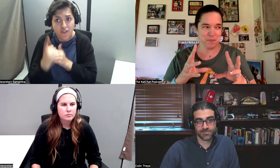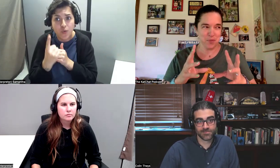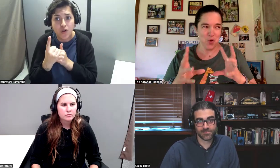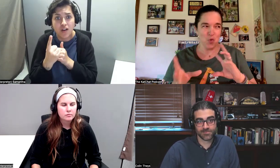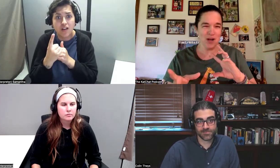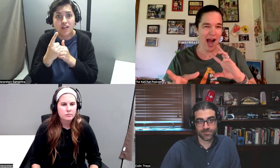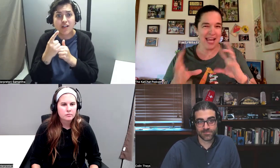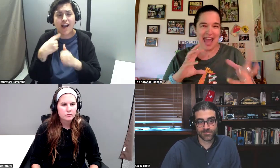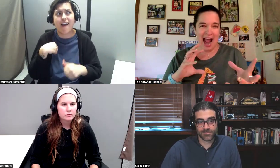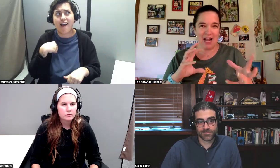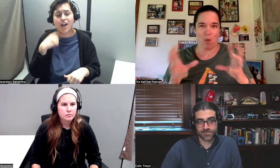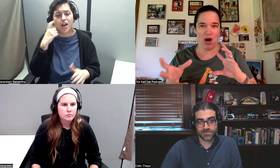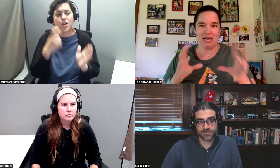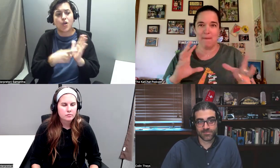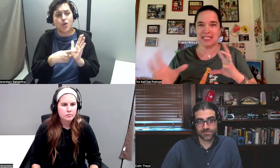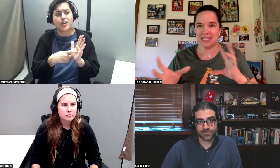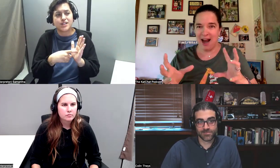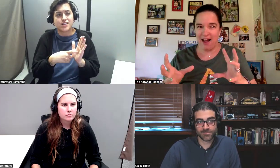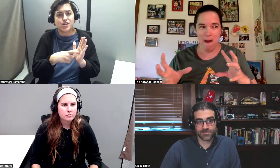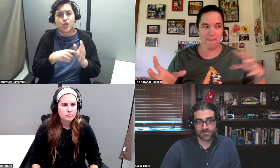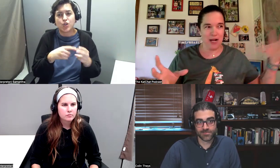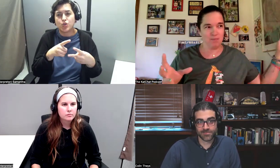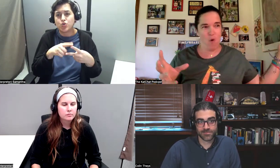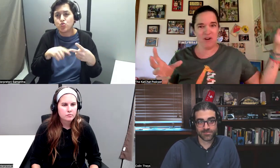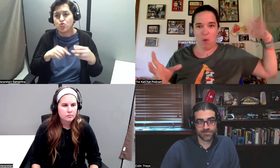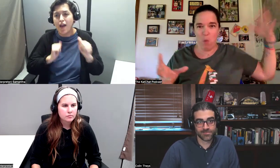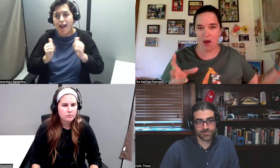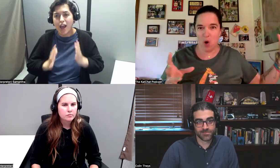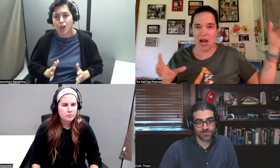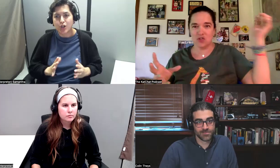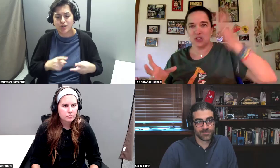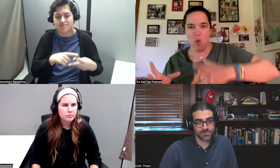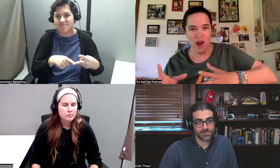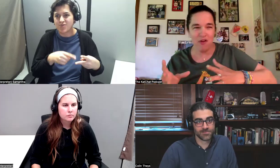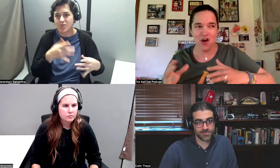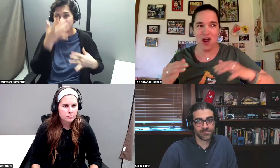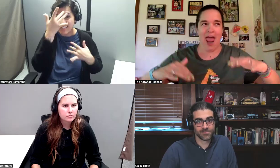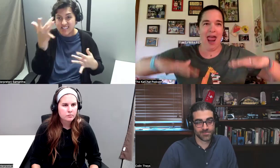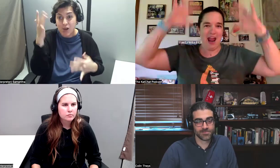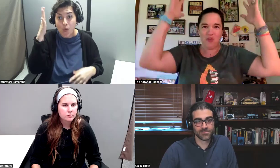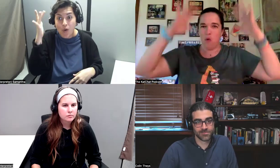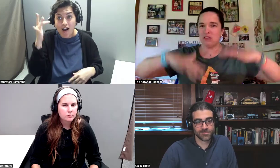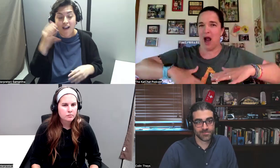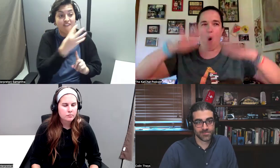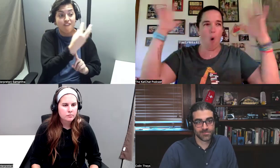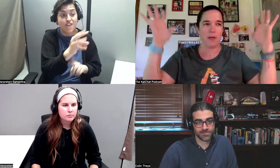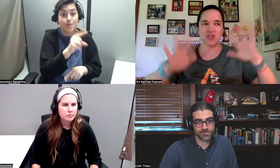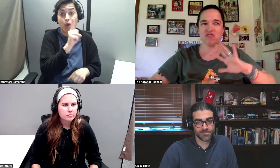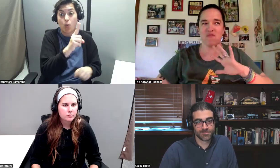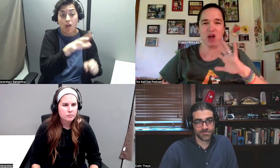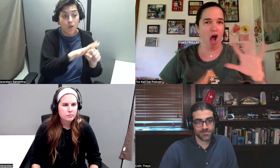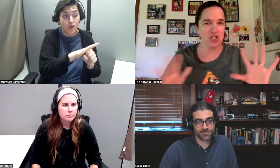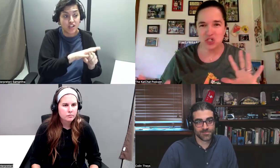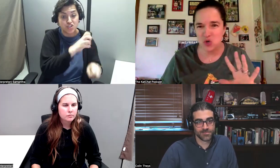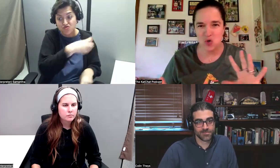bit Rhiannon and Alec were a little bit thick because moving from one location to another, and there was like a whole bunch